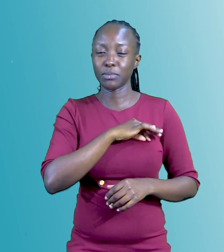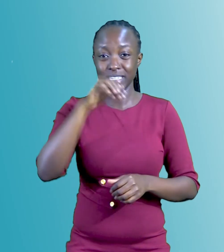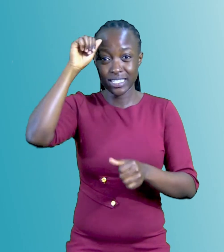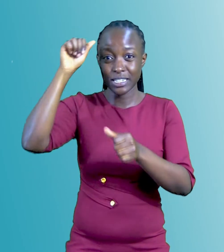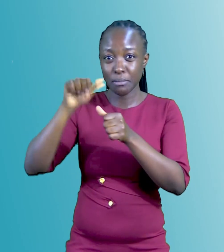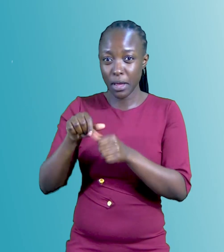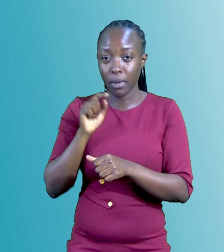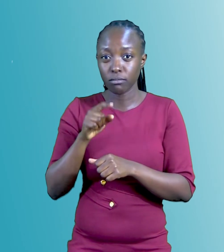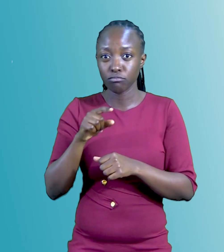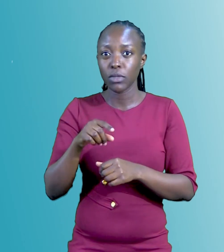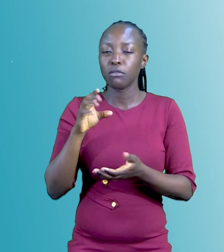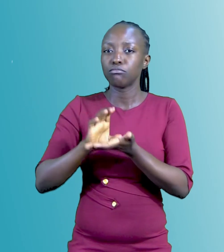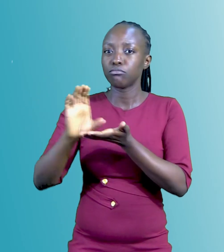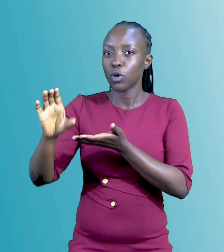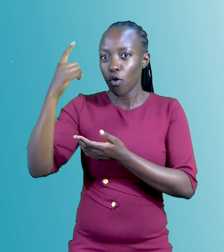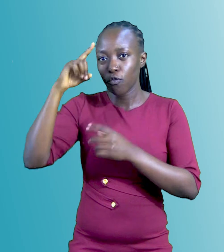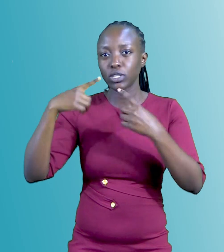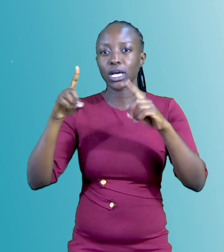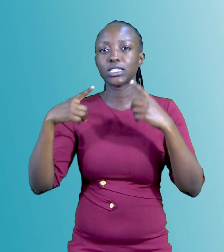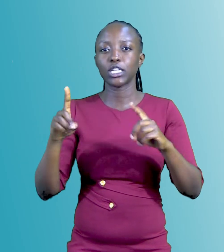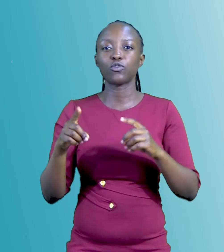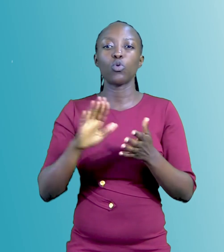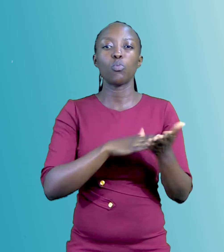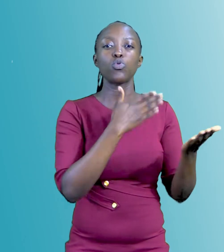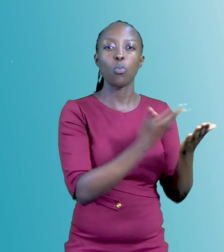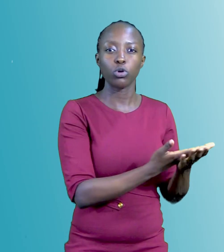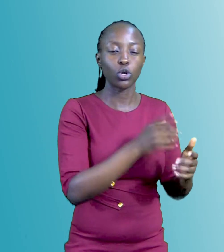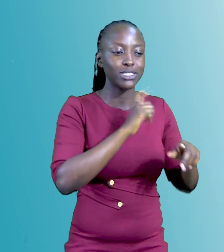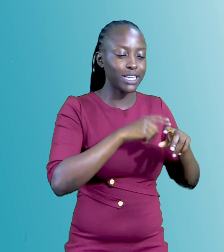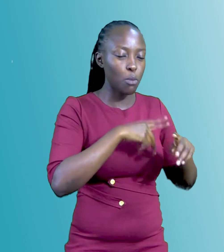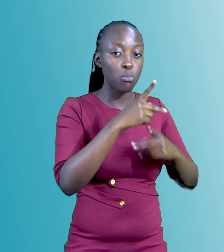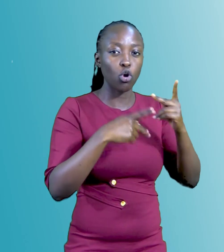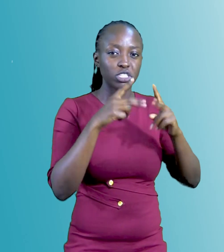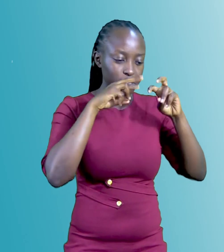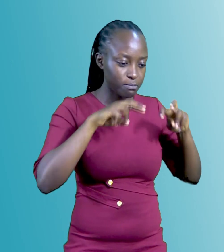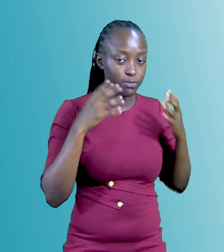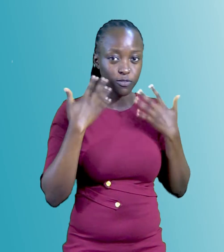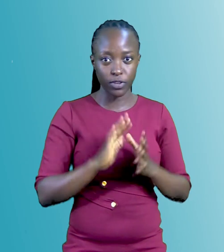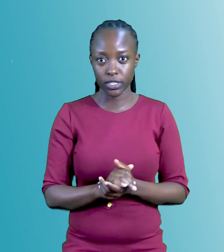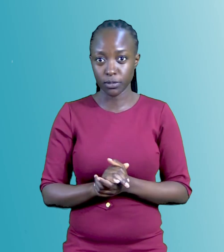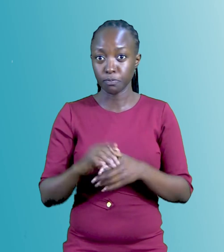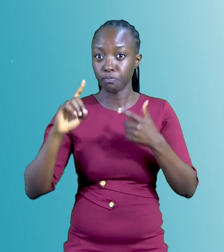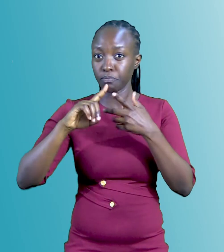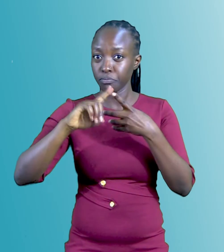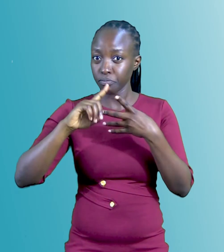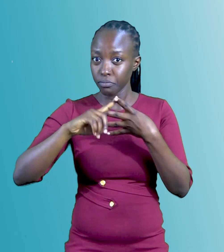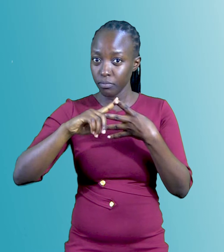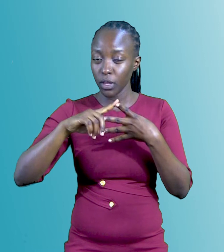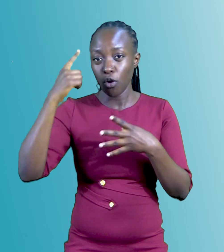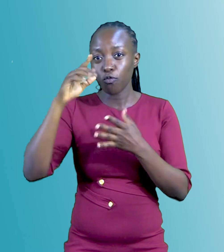to successful proposals after a WaterFund appraisal process. 4. For the service rendered on award and signing of